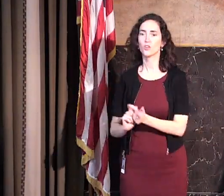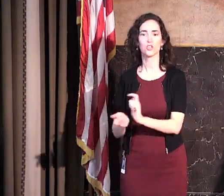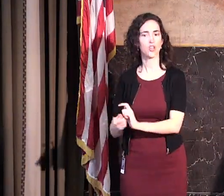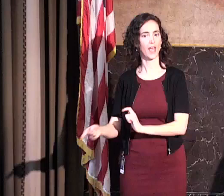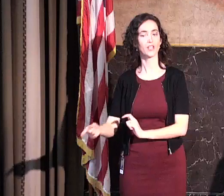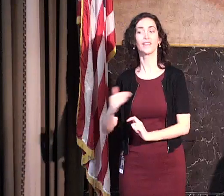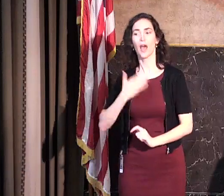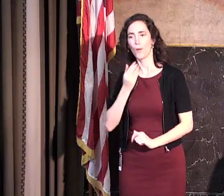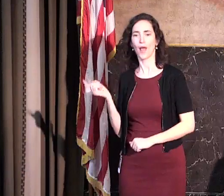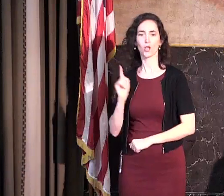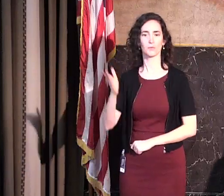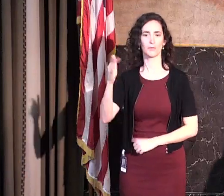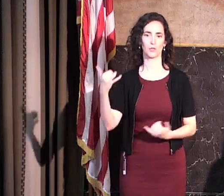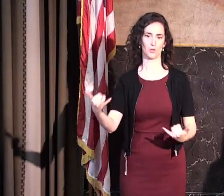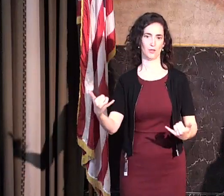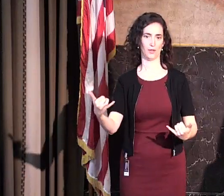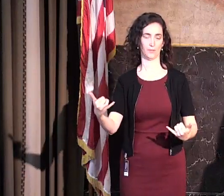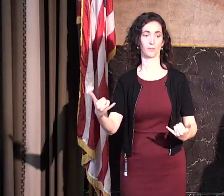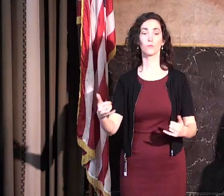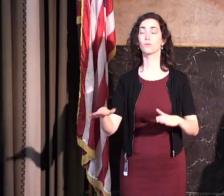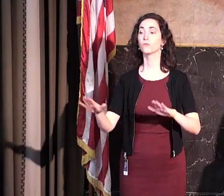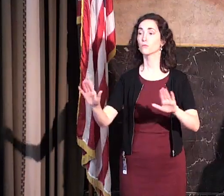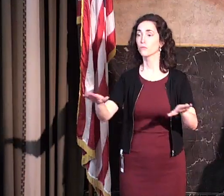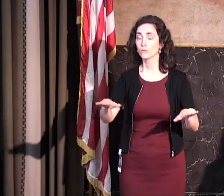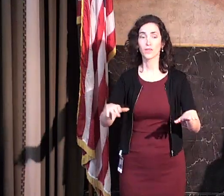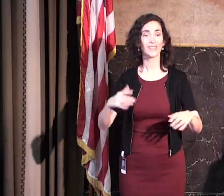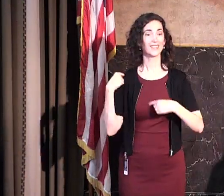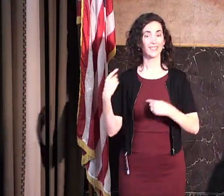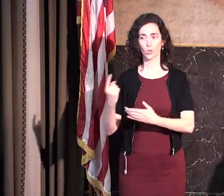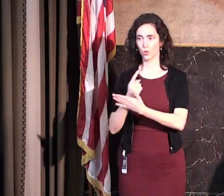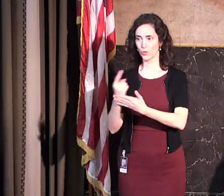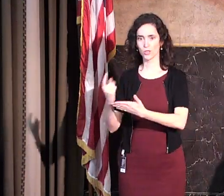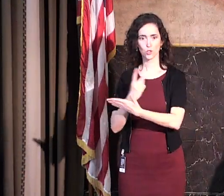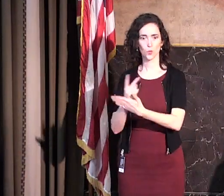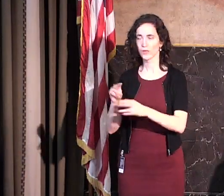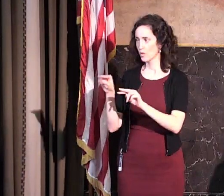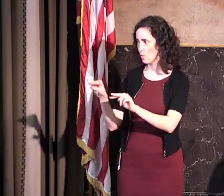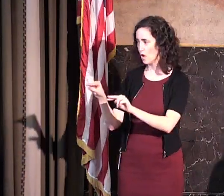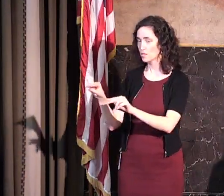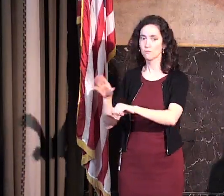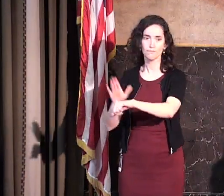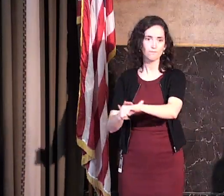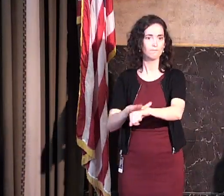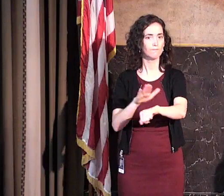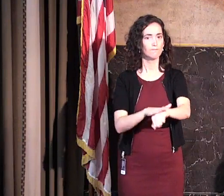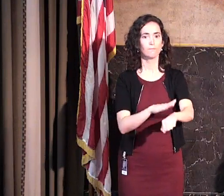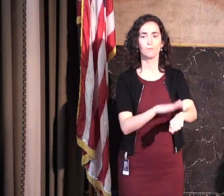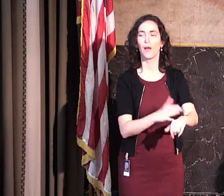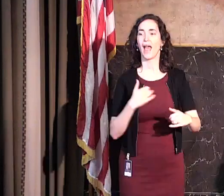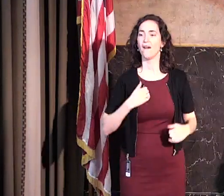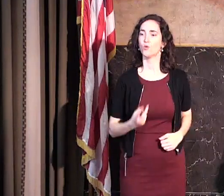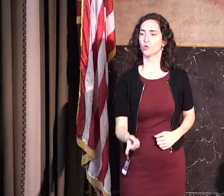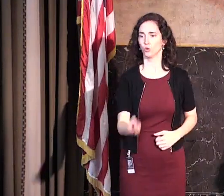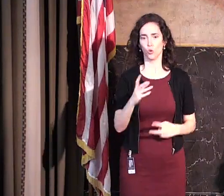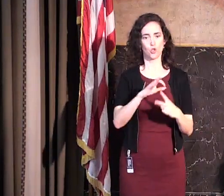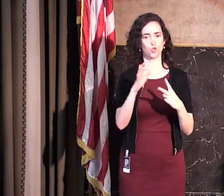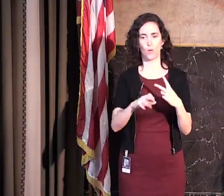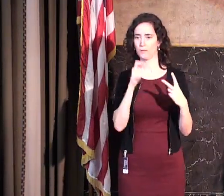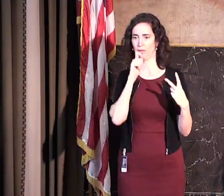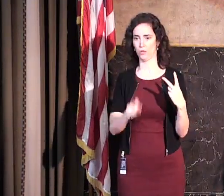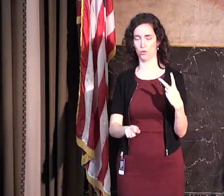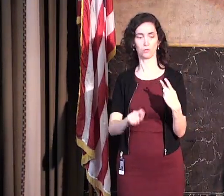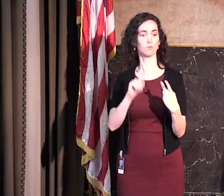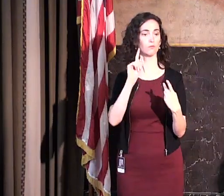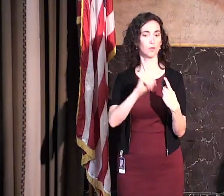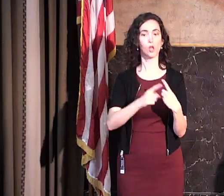I want to be clear after seeing what we've seen the last 2 weeks. We only have 2 choices. We are either going to get